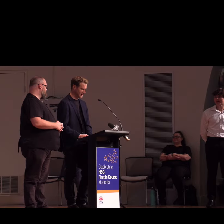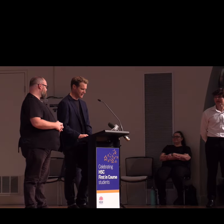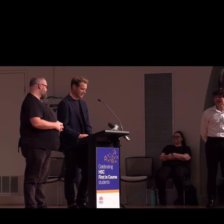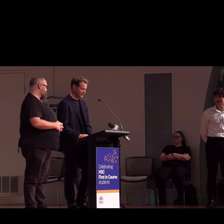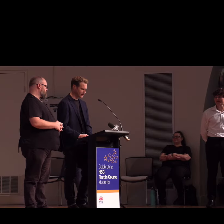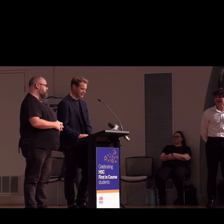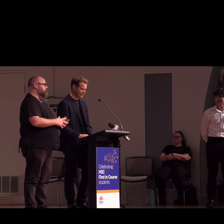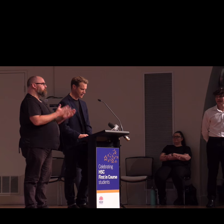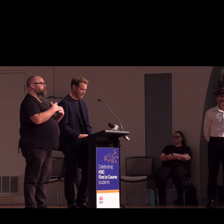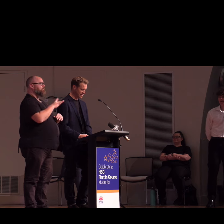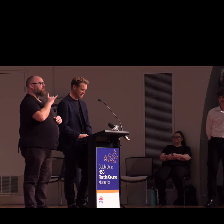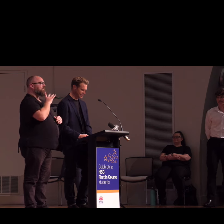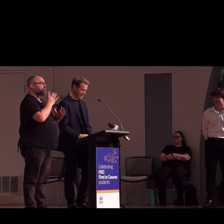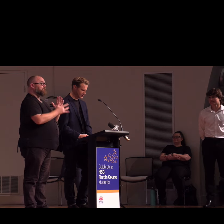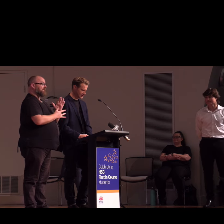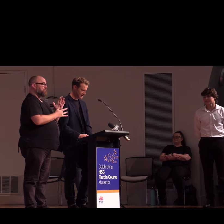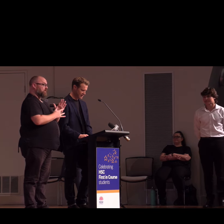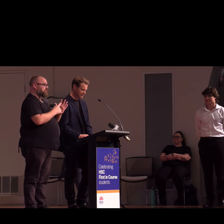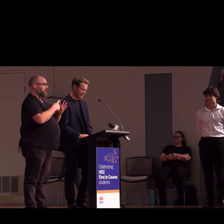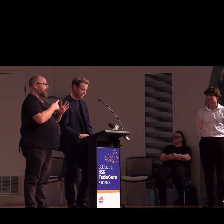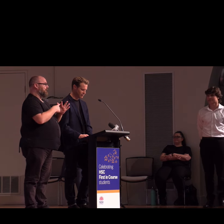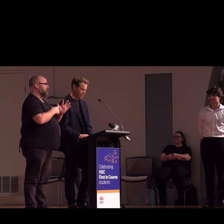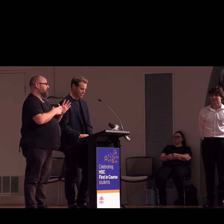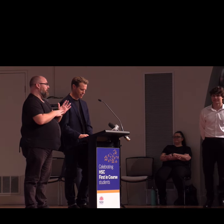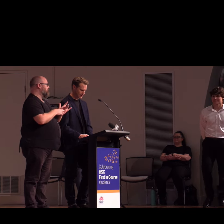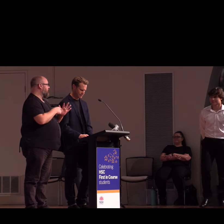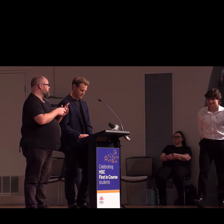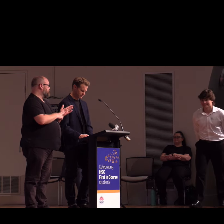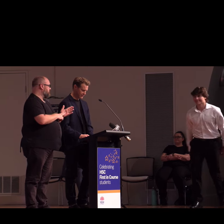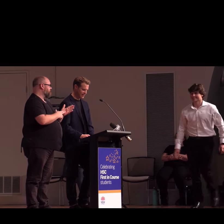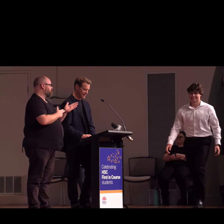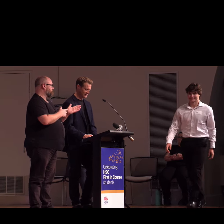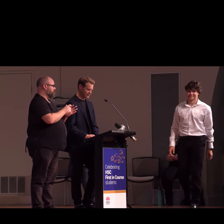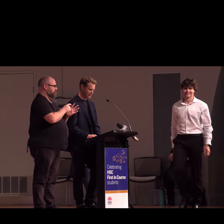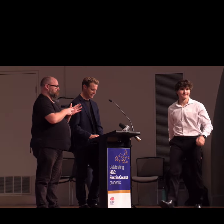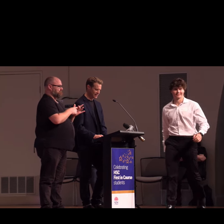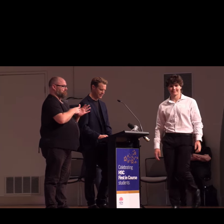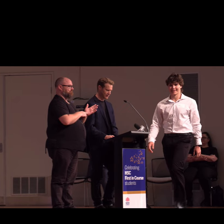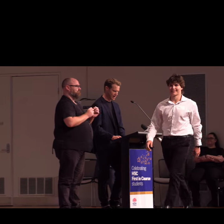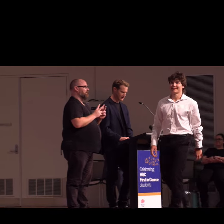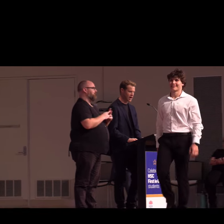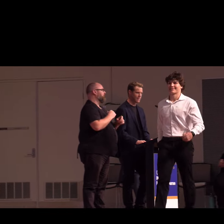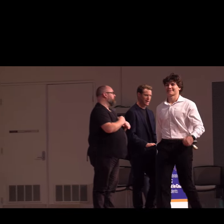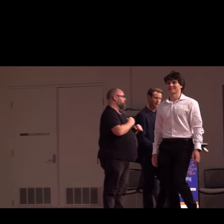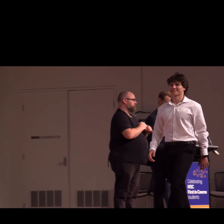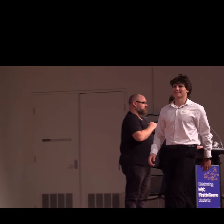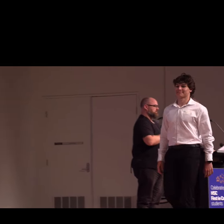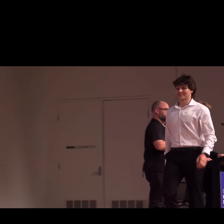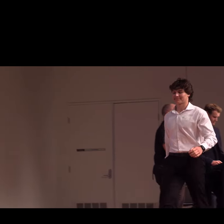In electrotechnology examination, Daniel Bredel, Sydney Institute, Sutherland College, Gymea.